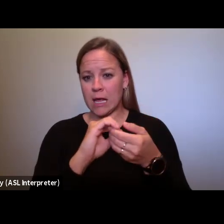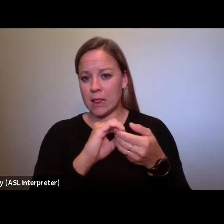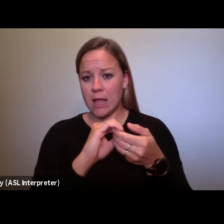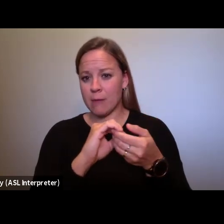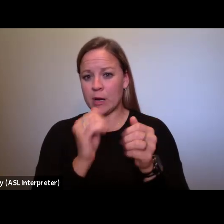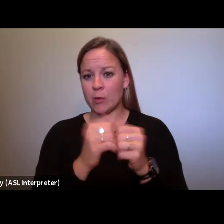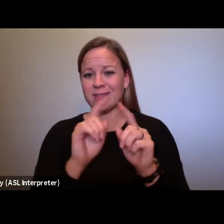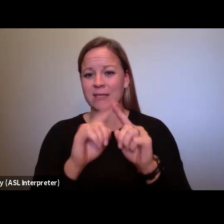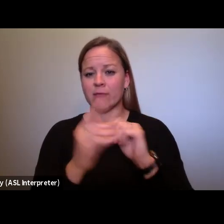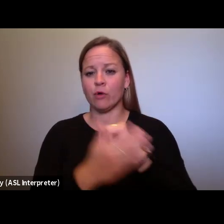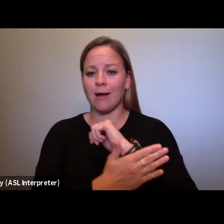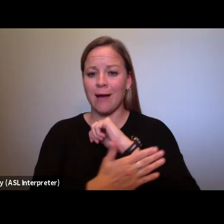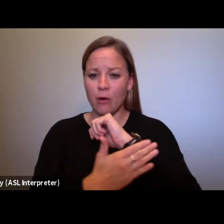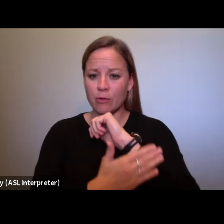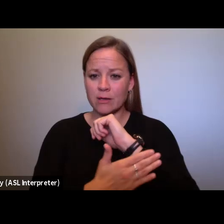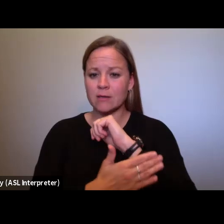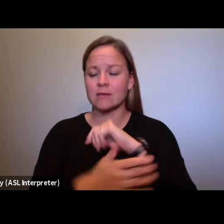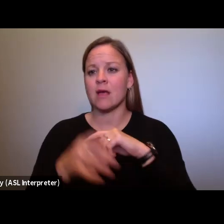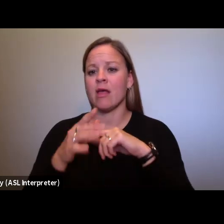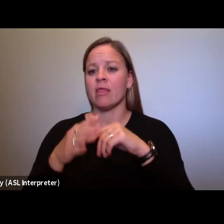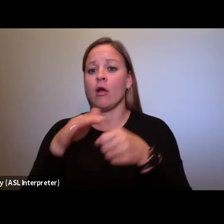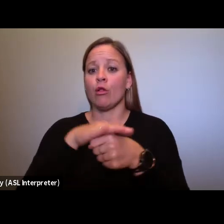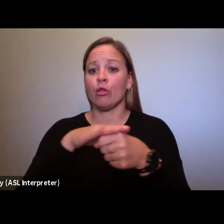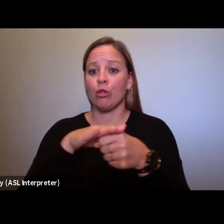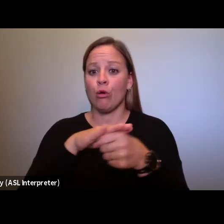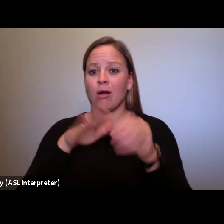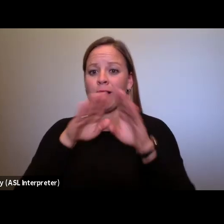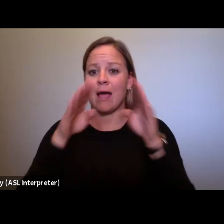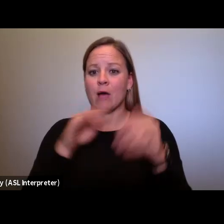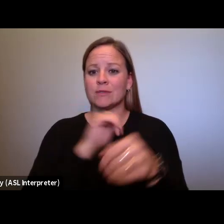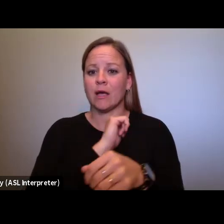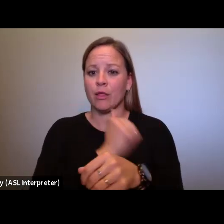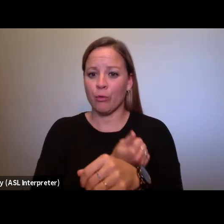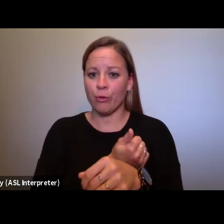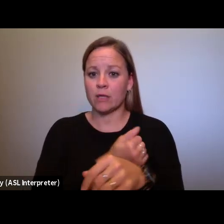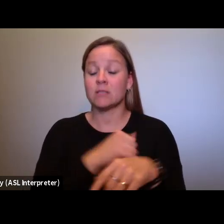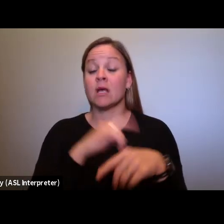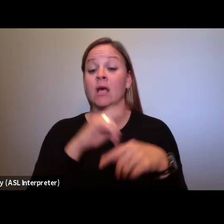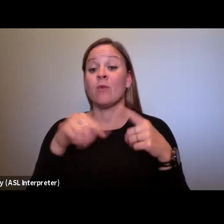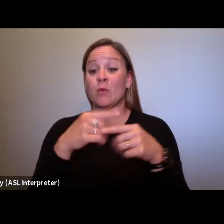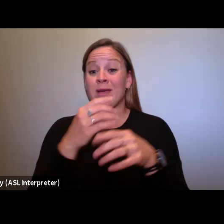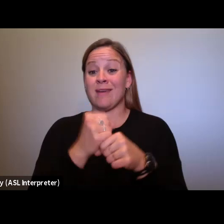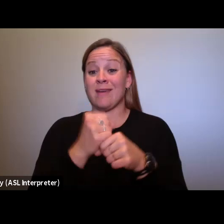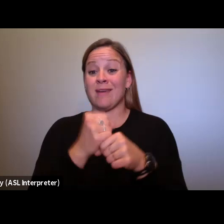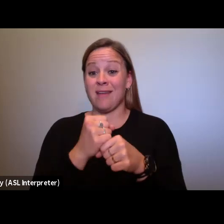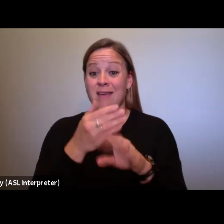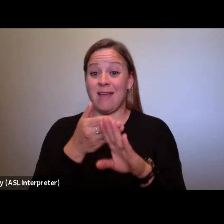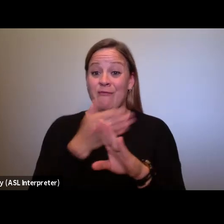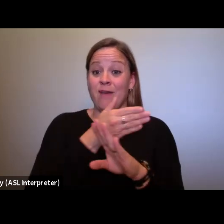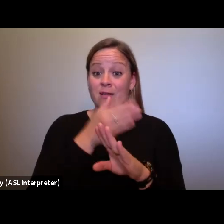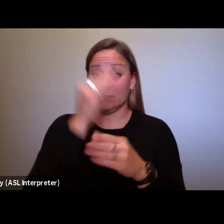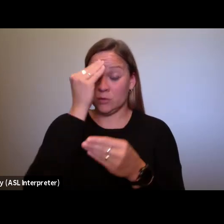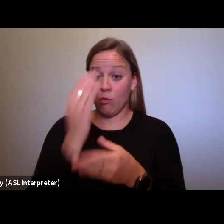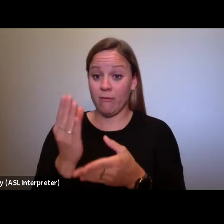different counties, their local housing authorities. And when we get advance